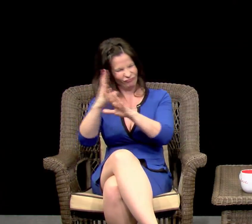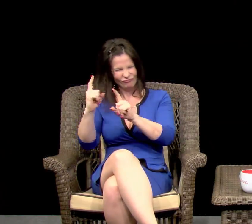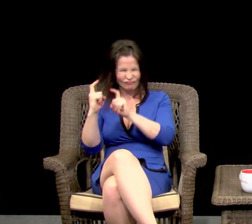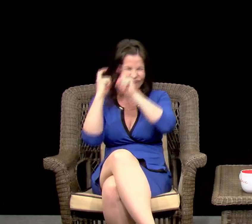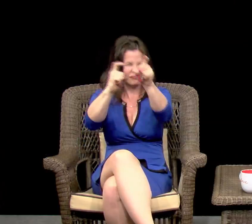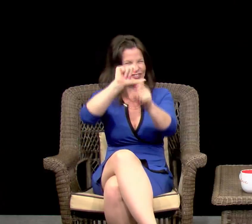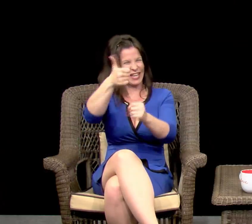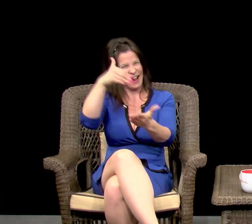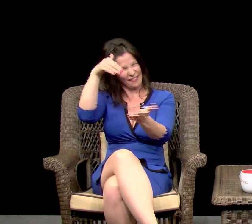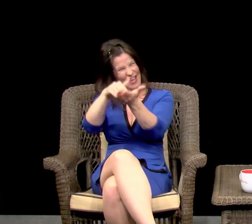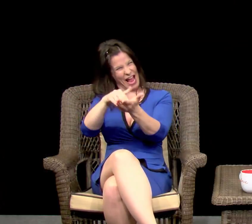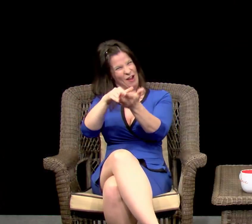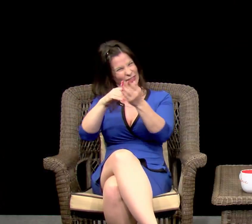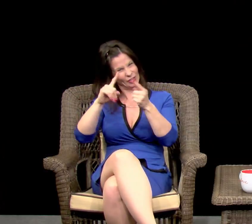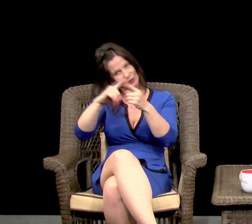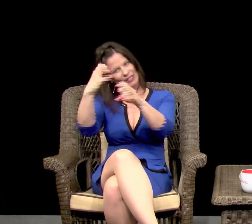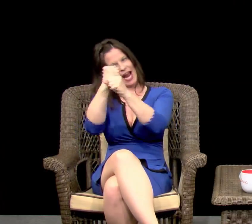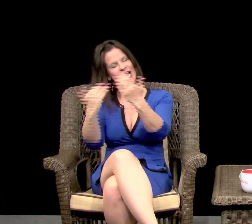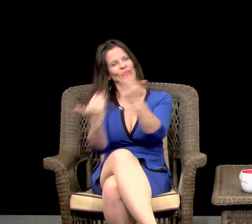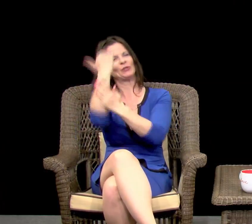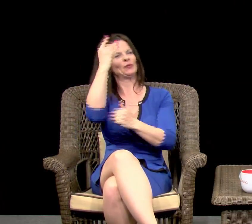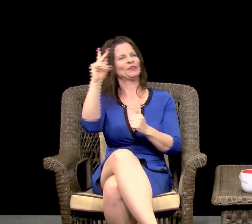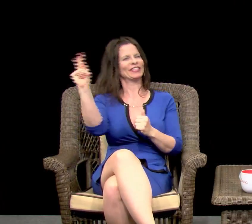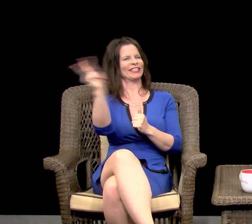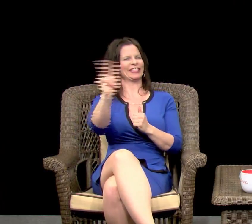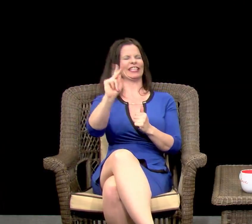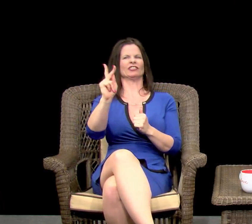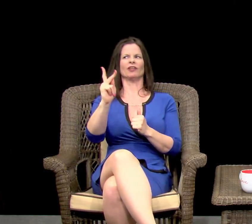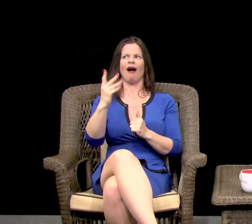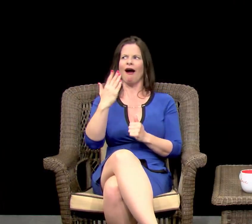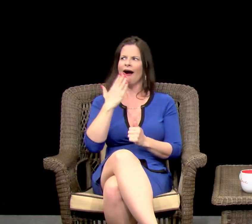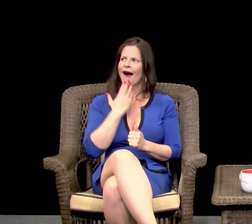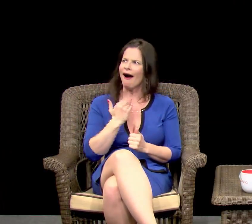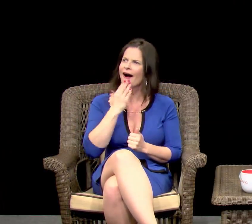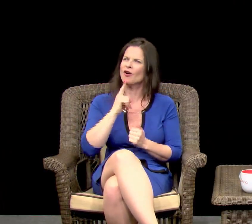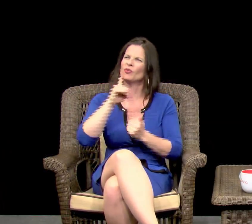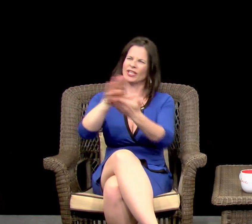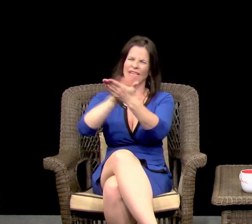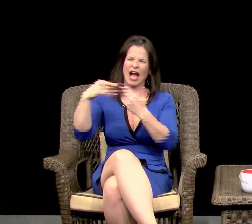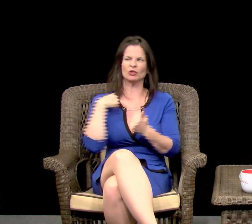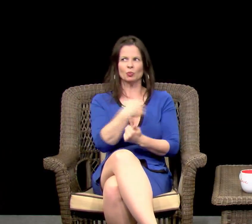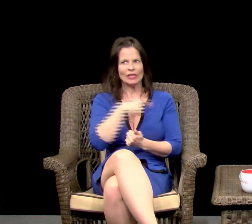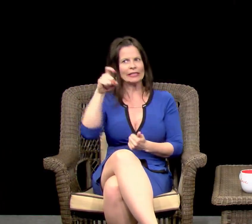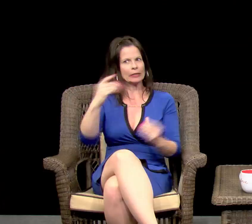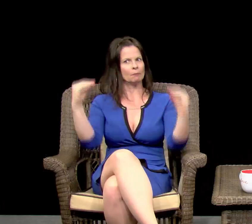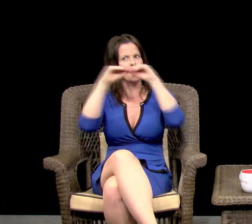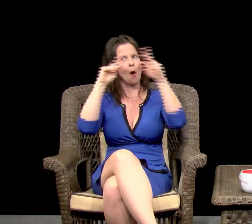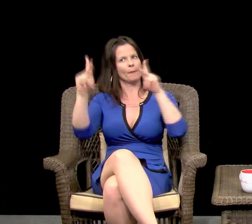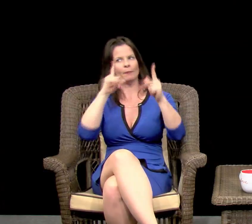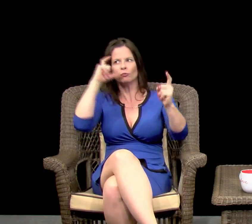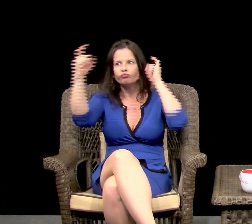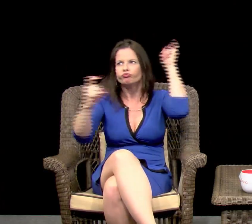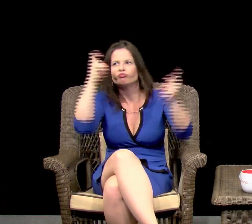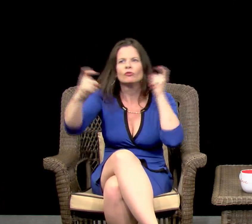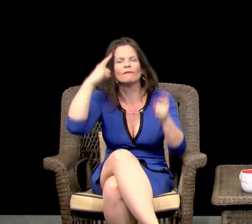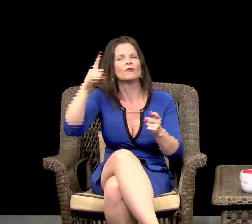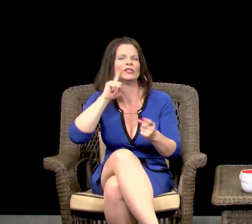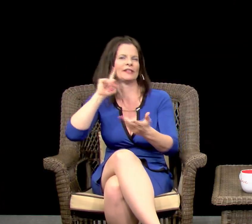to a deaf school, Metro Deaf School in Minnesota, for them to get a new kitchen. I think we need